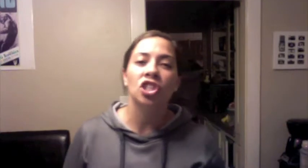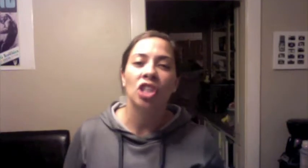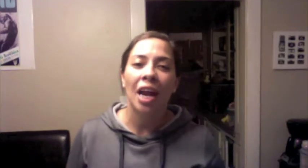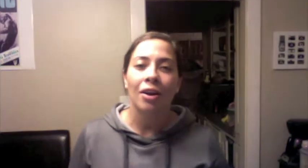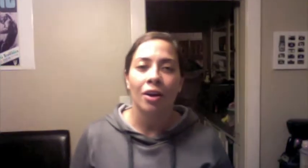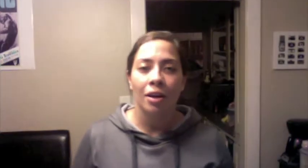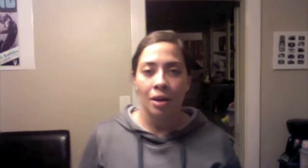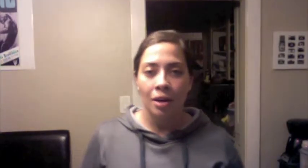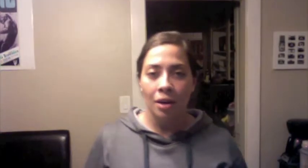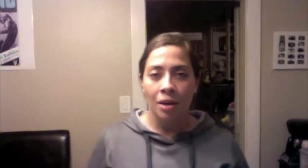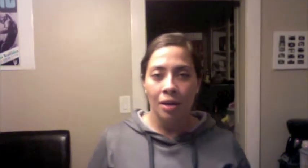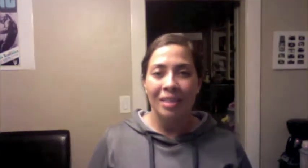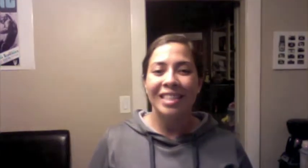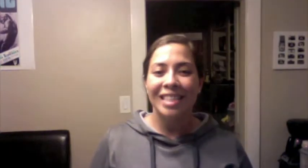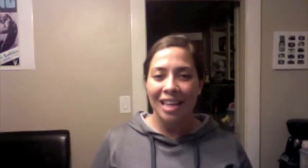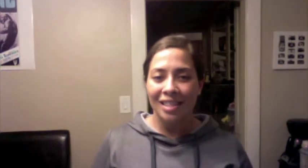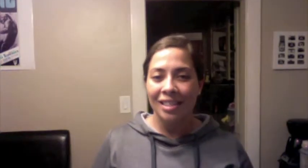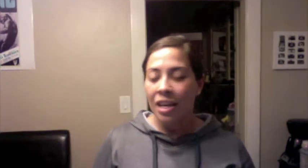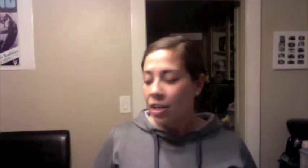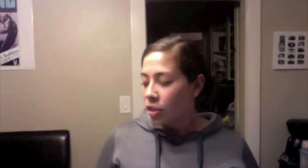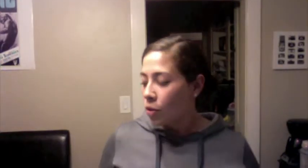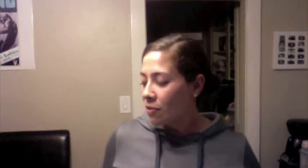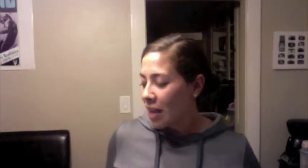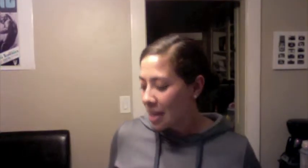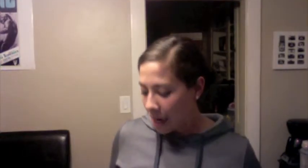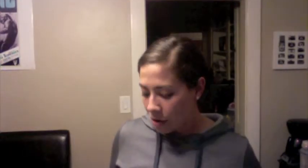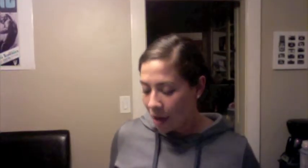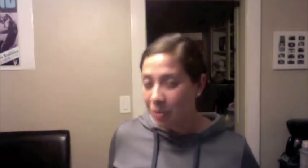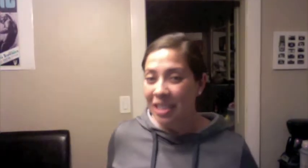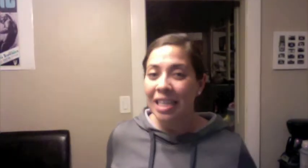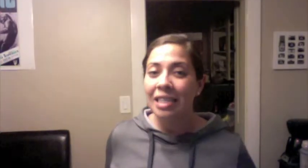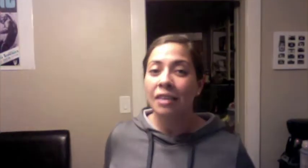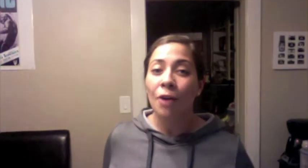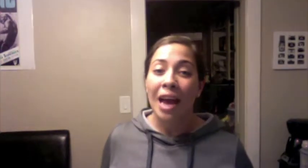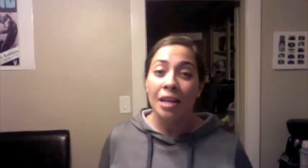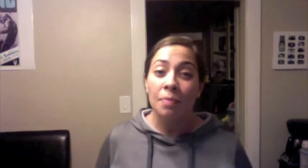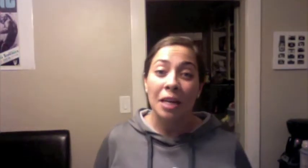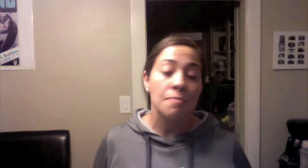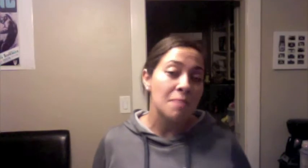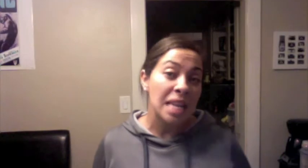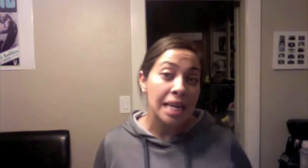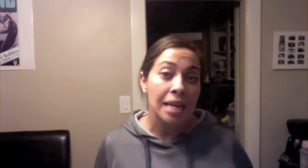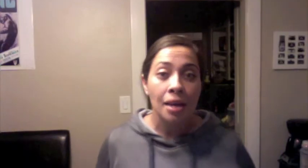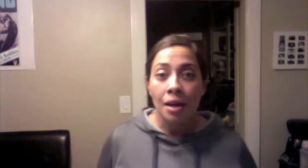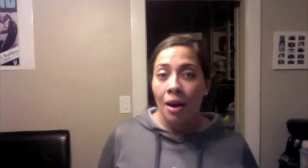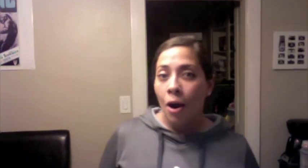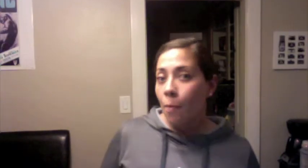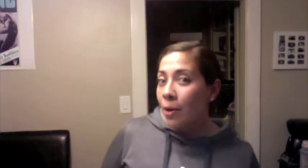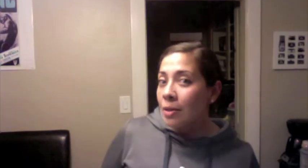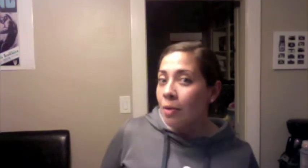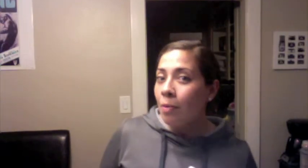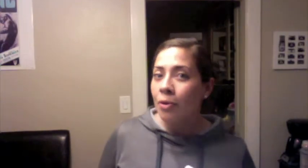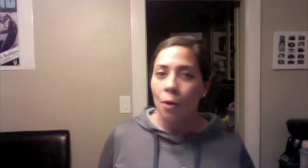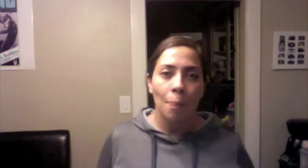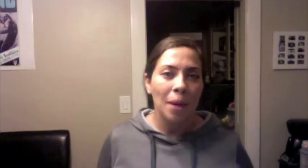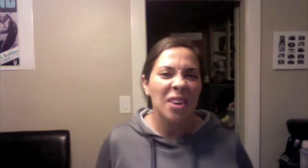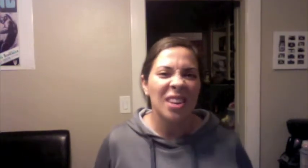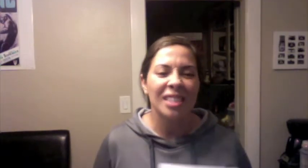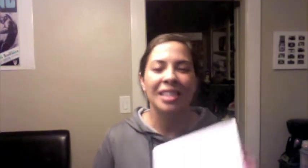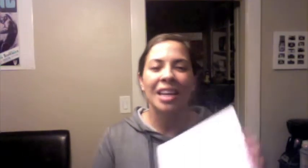share? Yes. So with Venn diagrams, it's easy for anybody, me, our principal, your parents, to